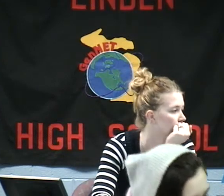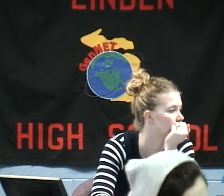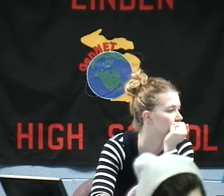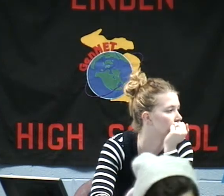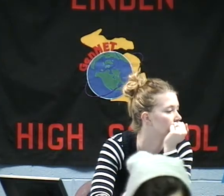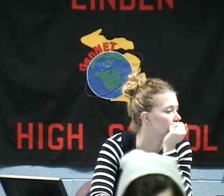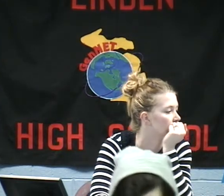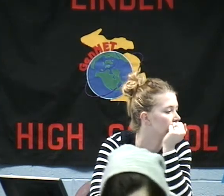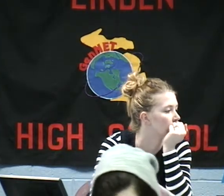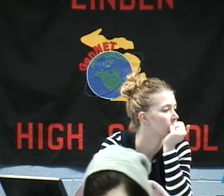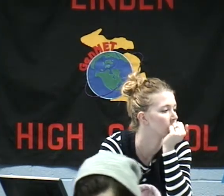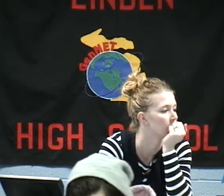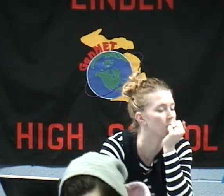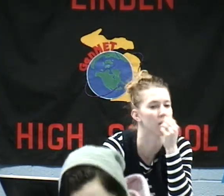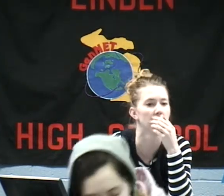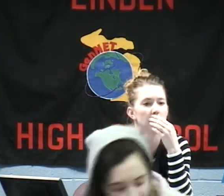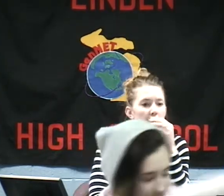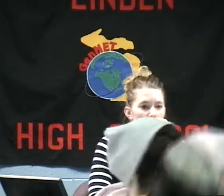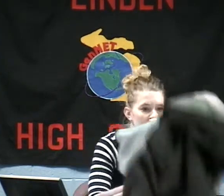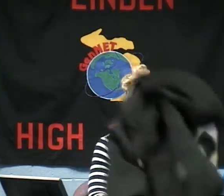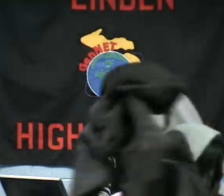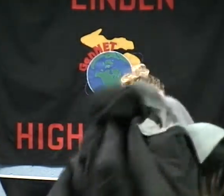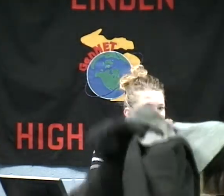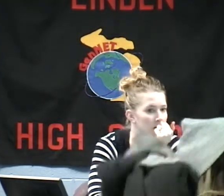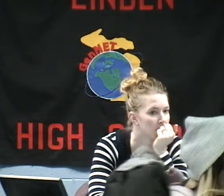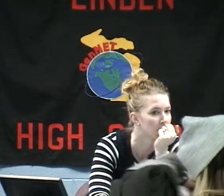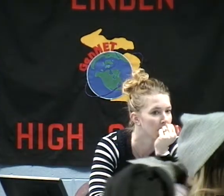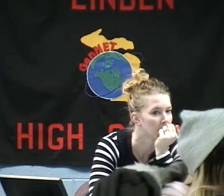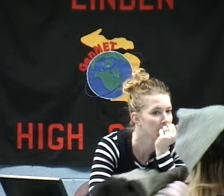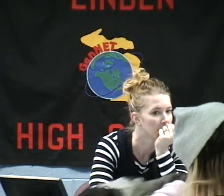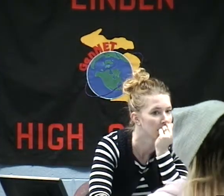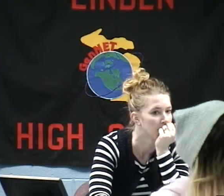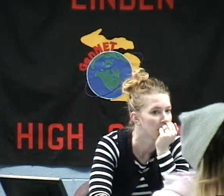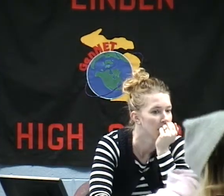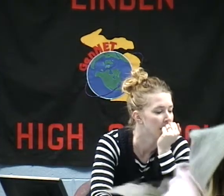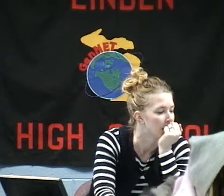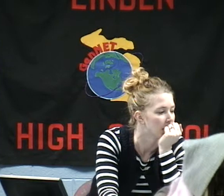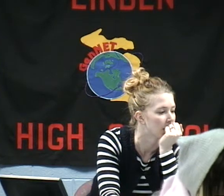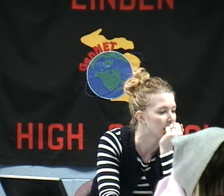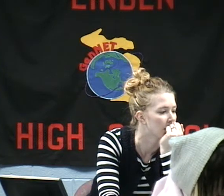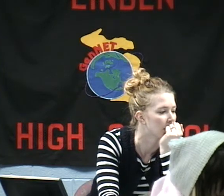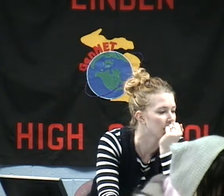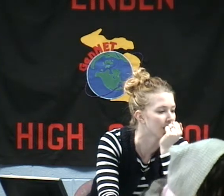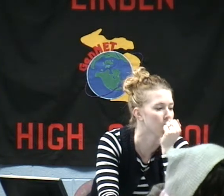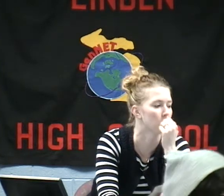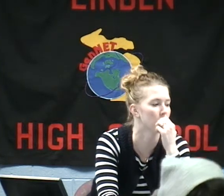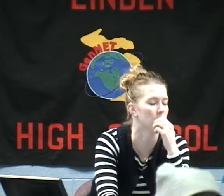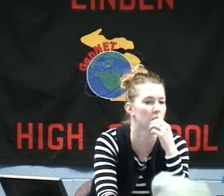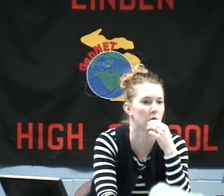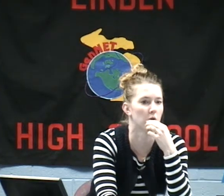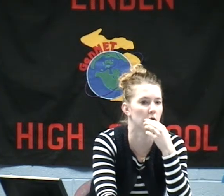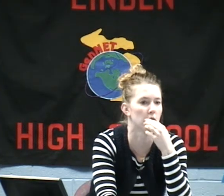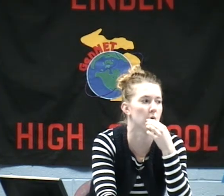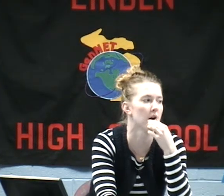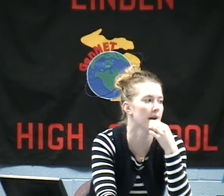me, and I just, after Wait, school what? finally told me, like, hey, she's trying to ask me if you got your hoodie. I was like, Wait, I'm so sorry. what